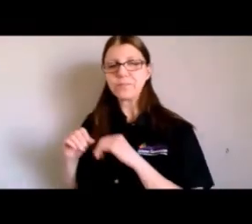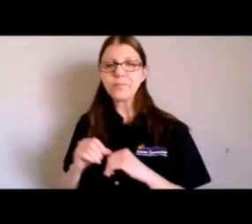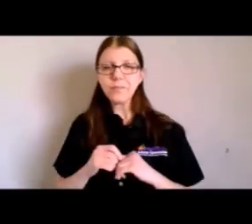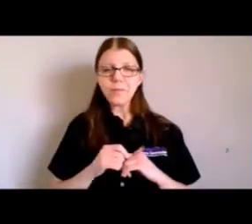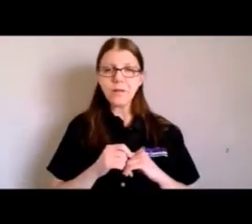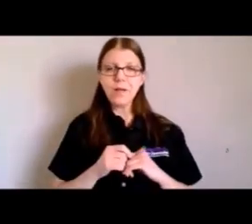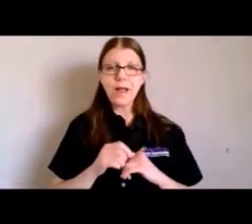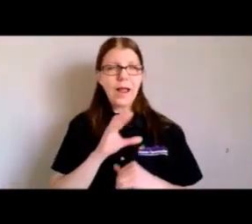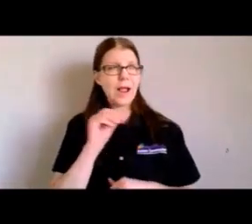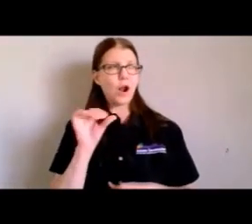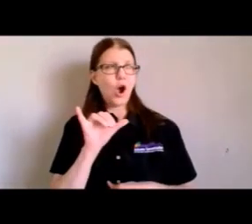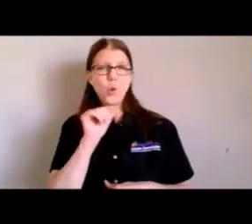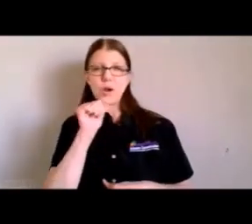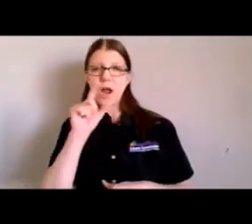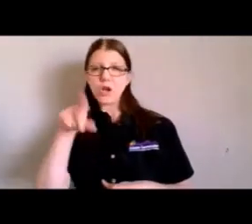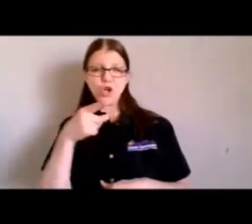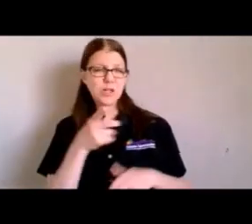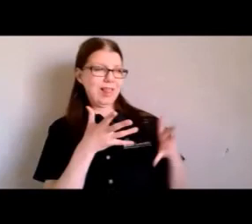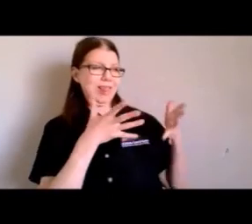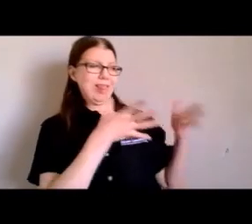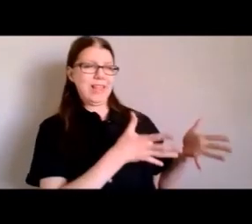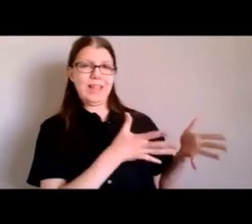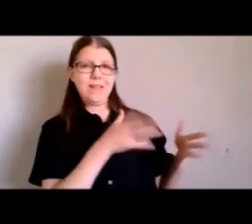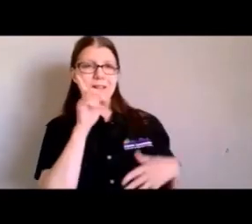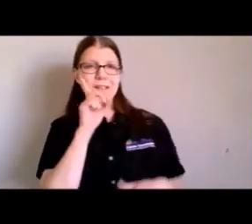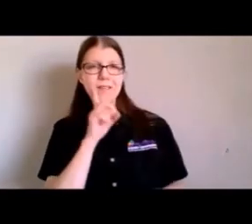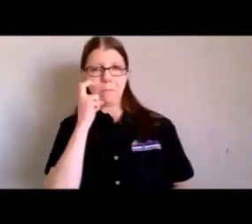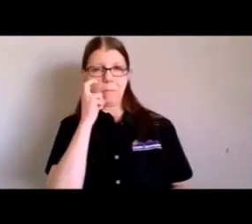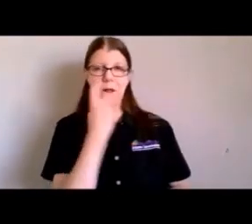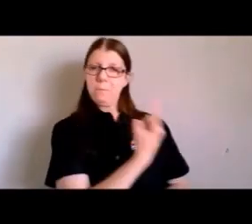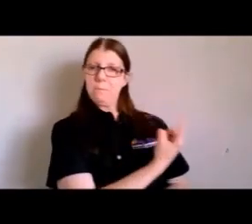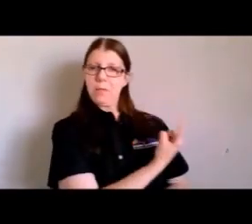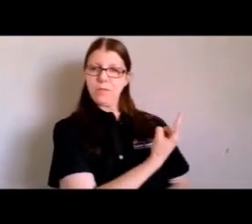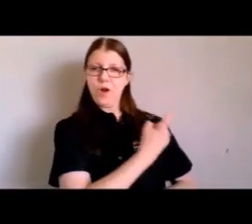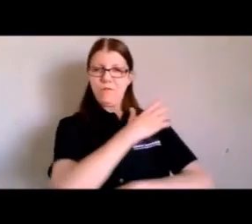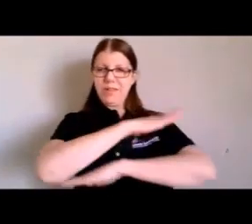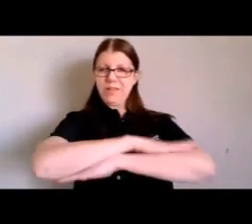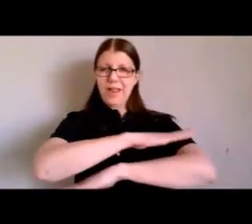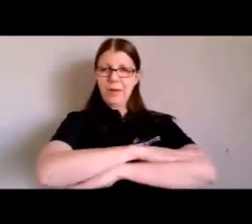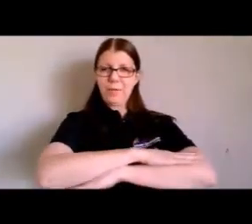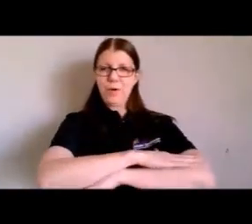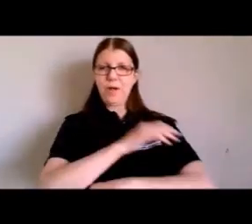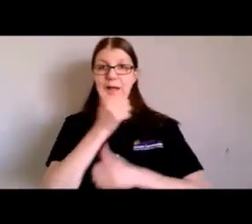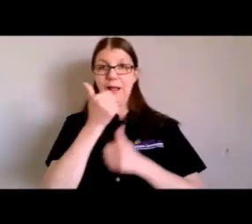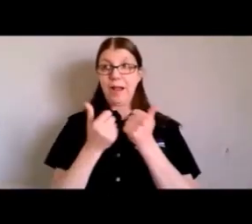knew sign language and that they can communicate with them directly.